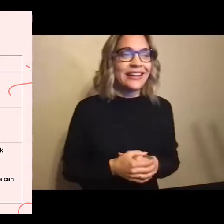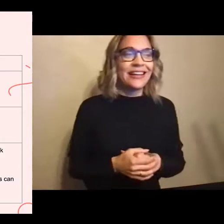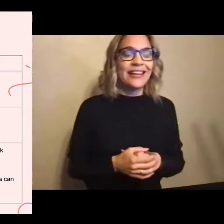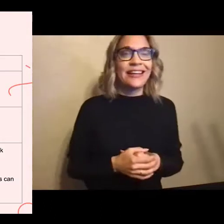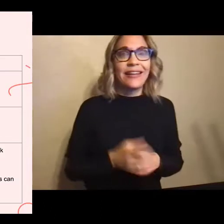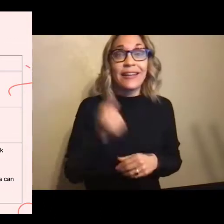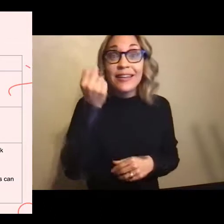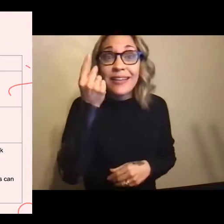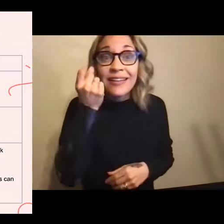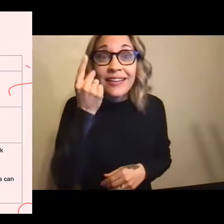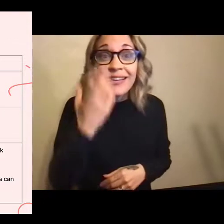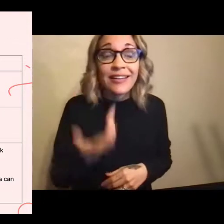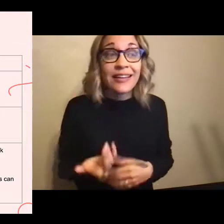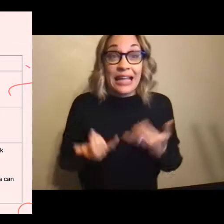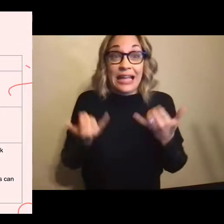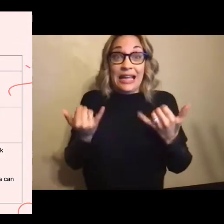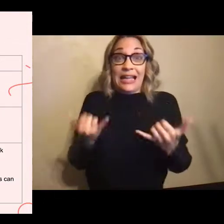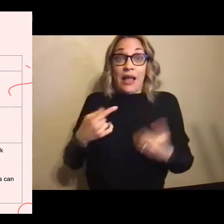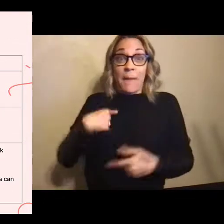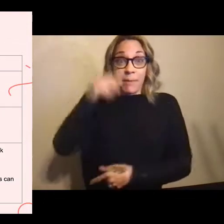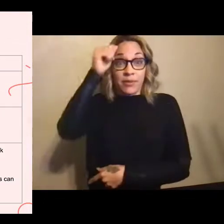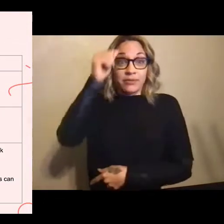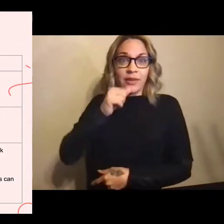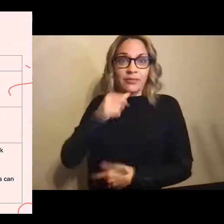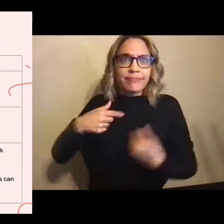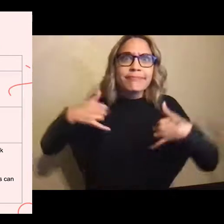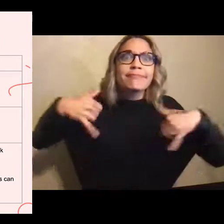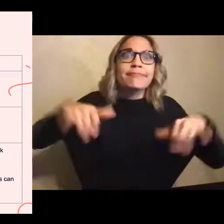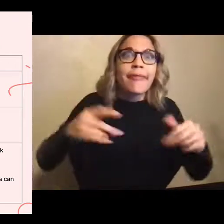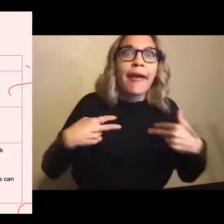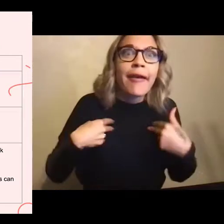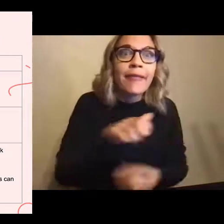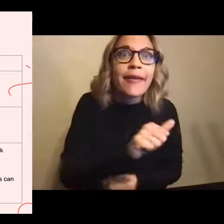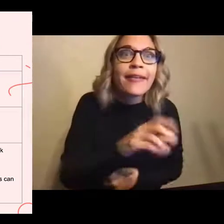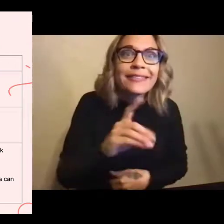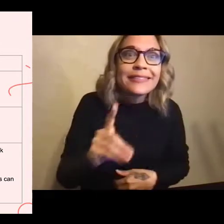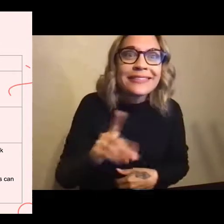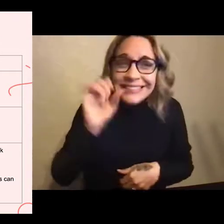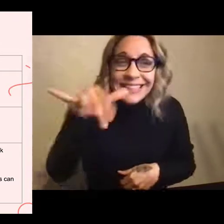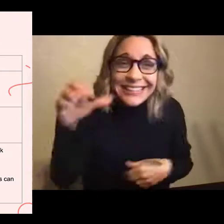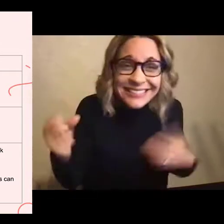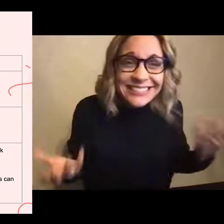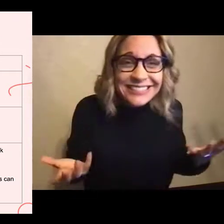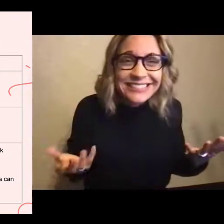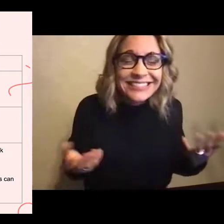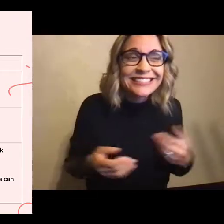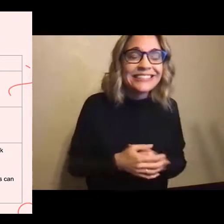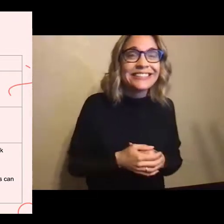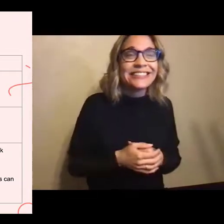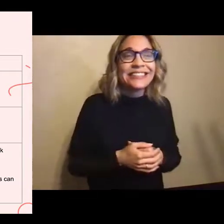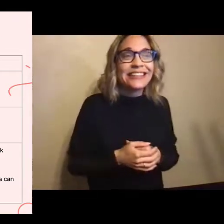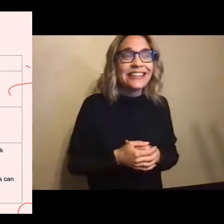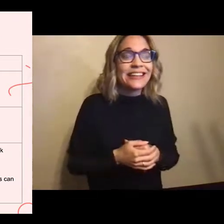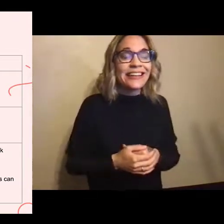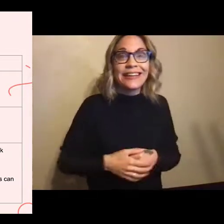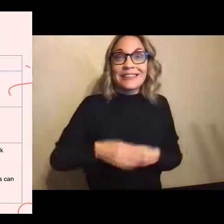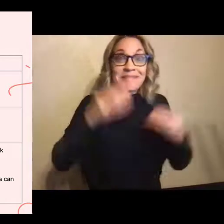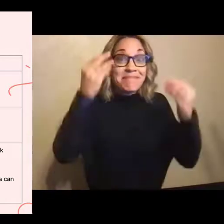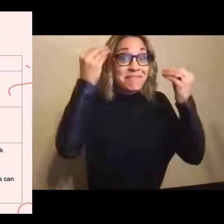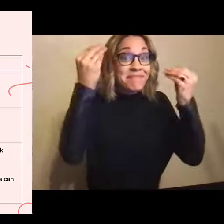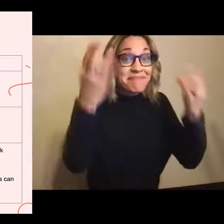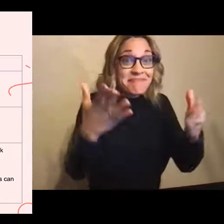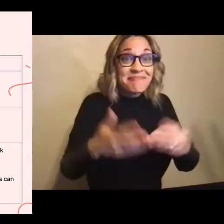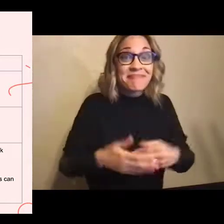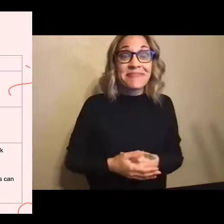ADD, OCD, etc. And so now that I'm an adult, I do still indeed have ADD, and that's an interpreter